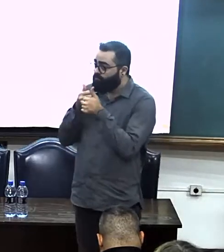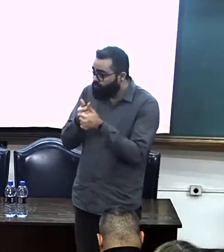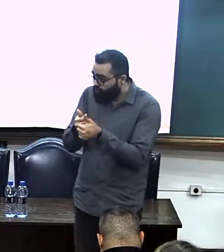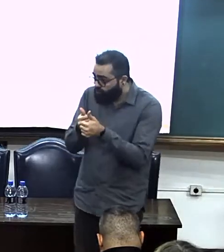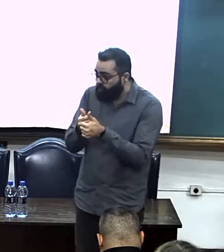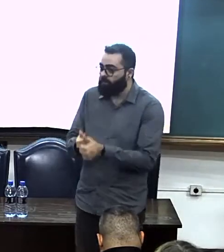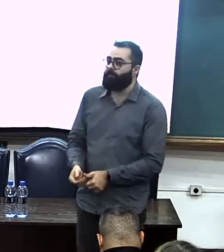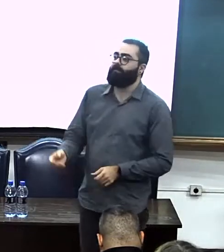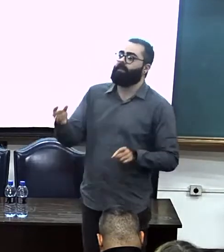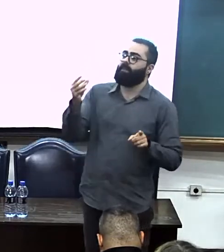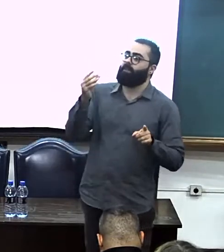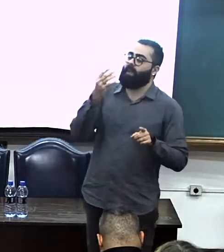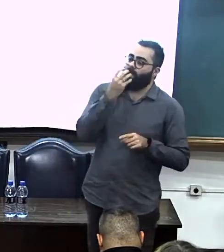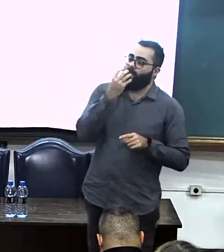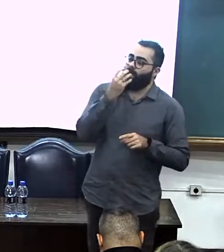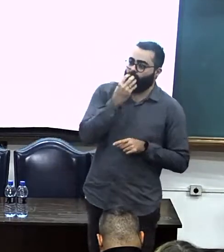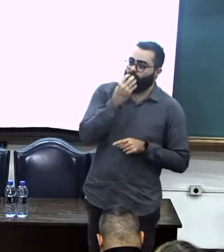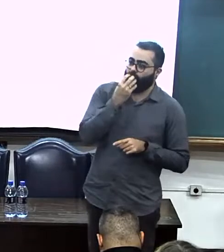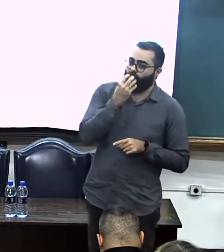phrases.